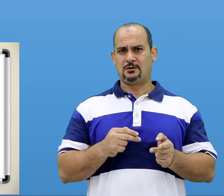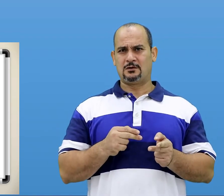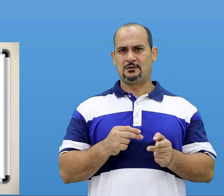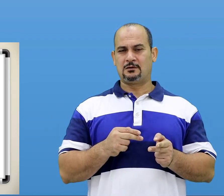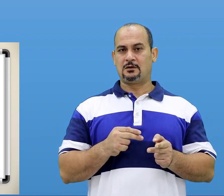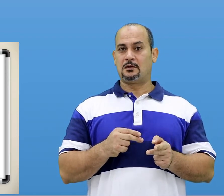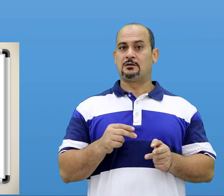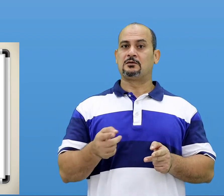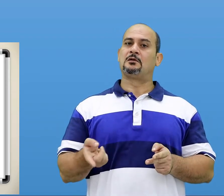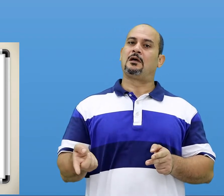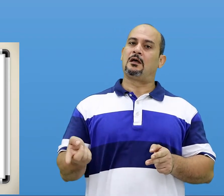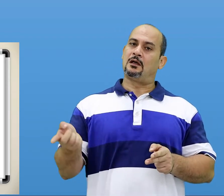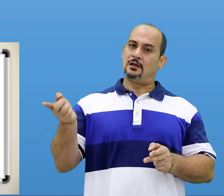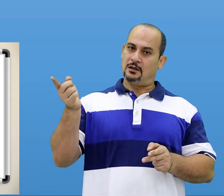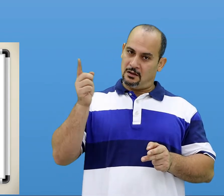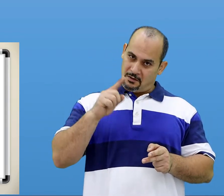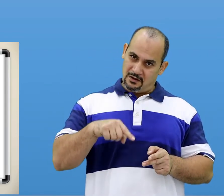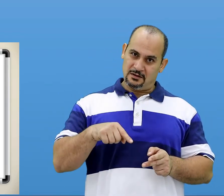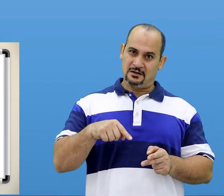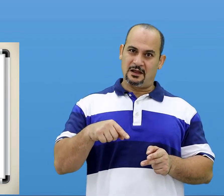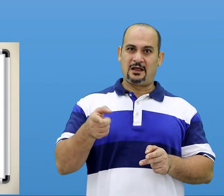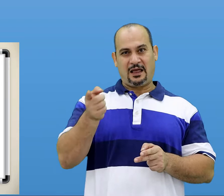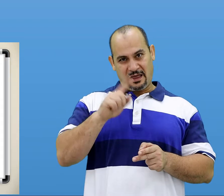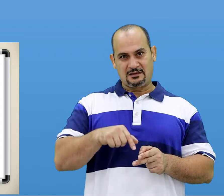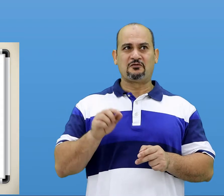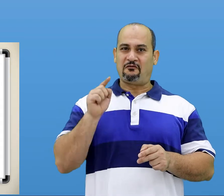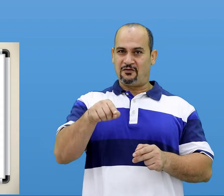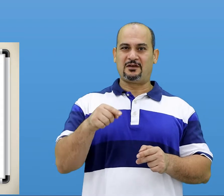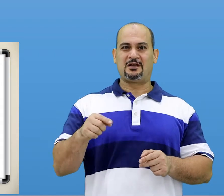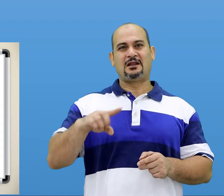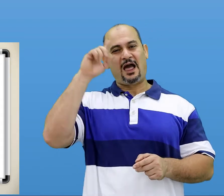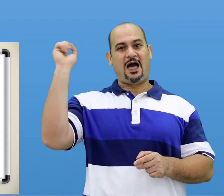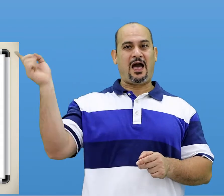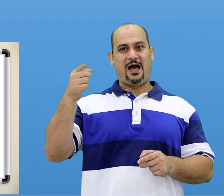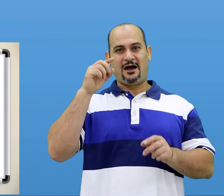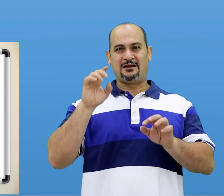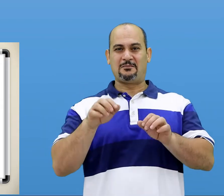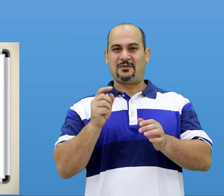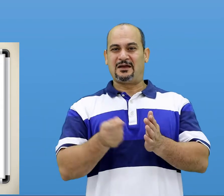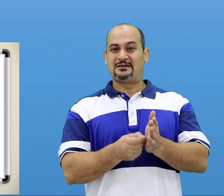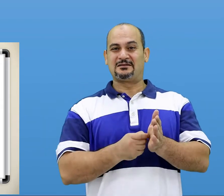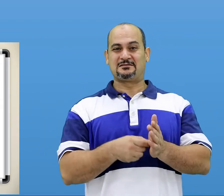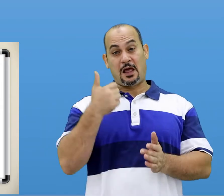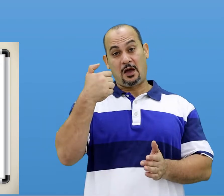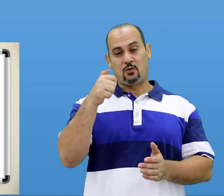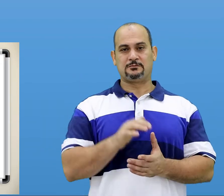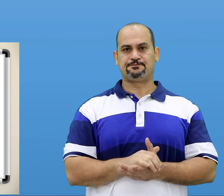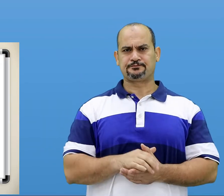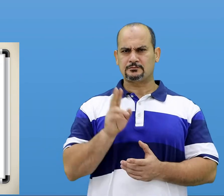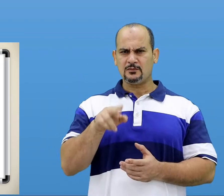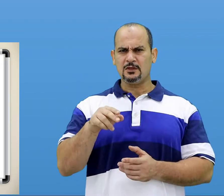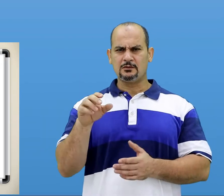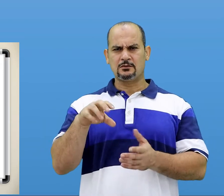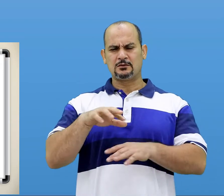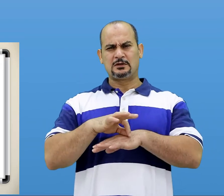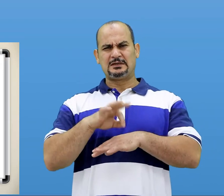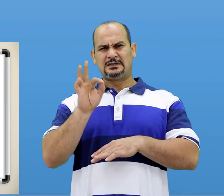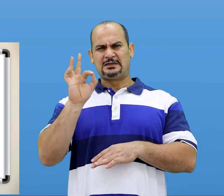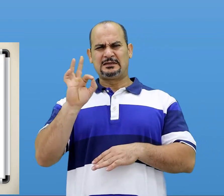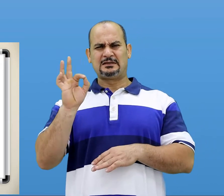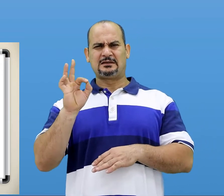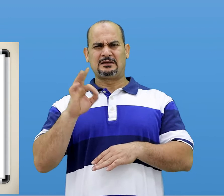Kuwait became a Guinness World Record. Look at this picture, people holding